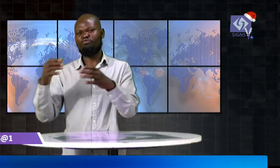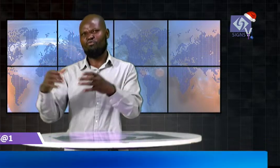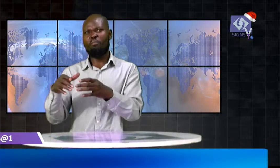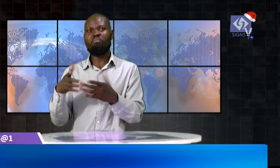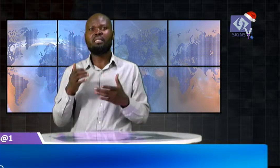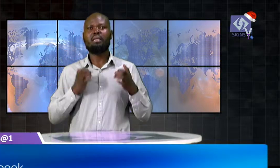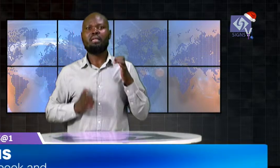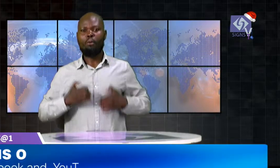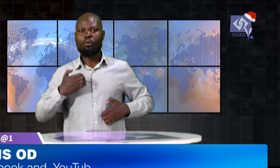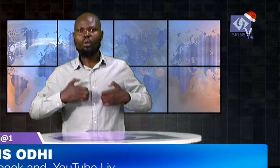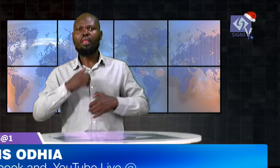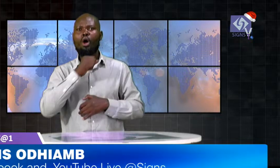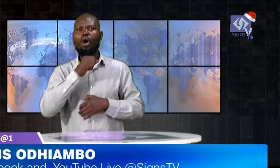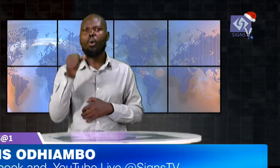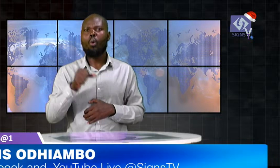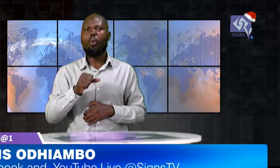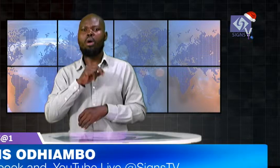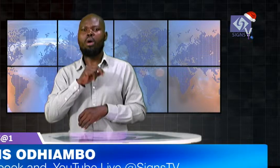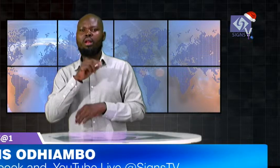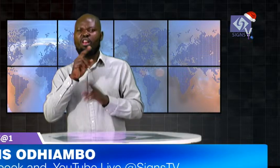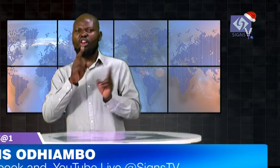the Old Mutual Tower in Nairobi.